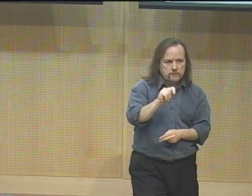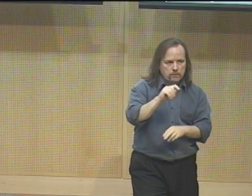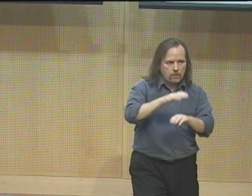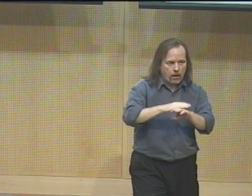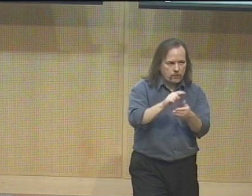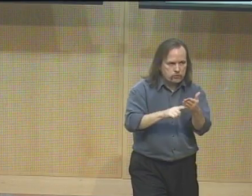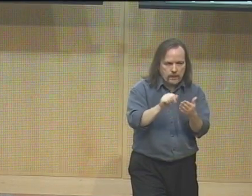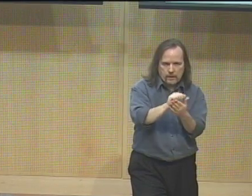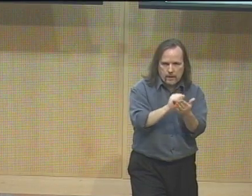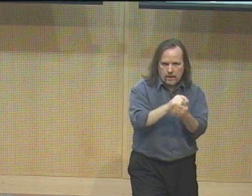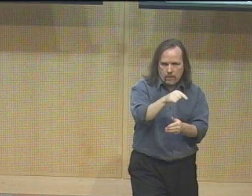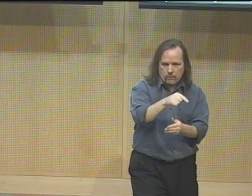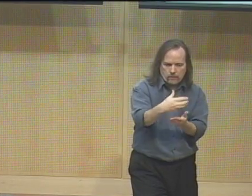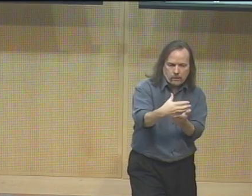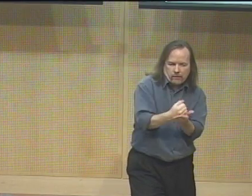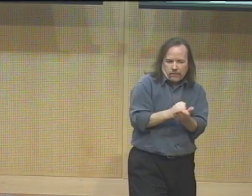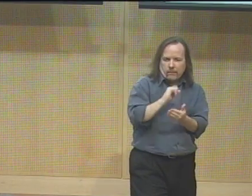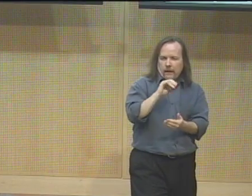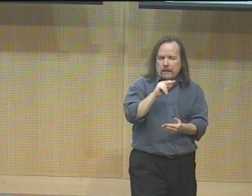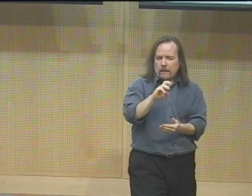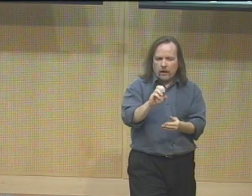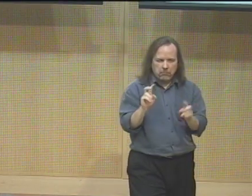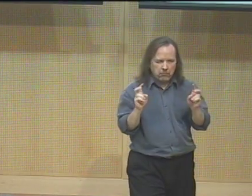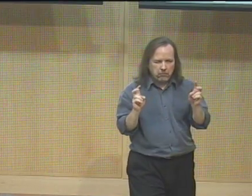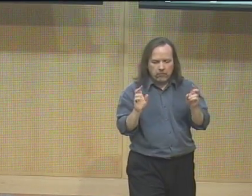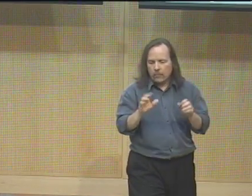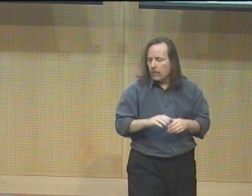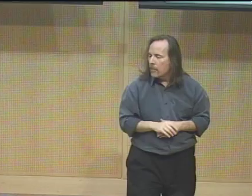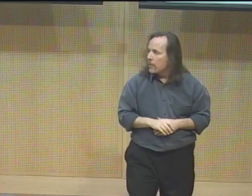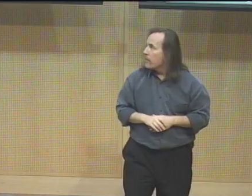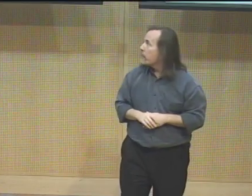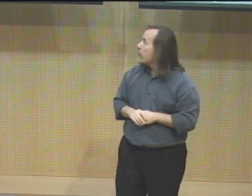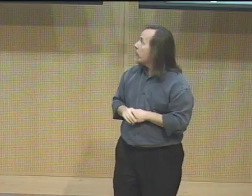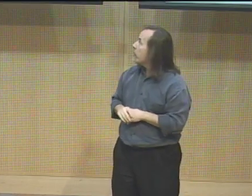just withdraw the interest, your money will continue to grow.